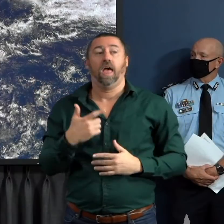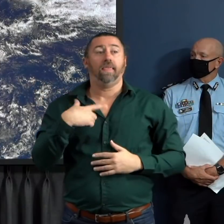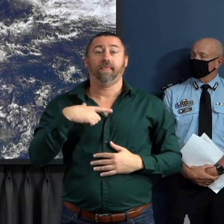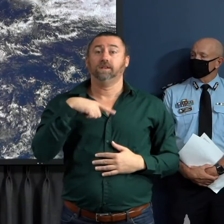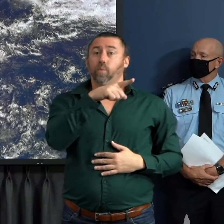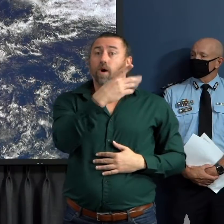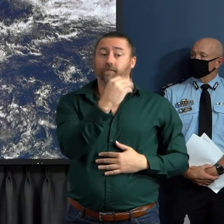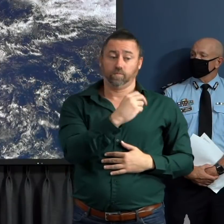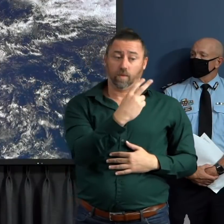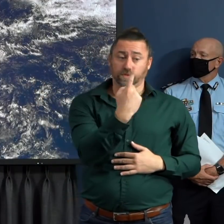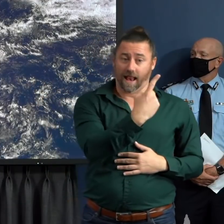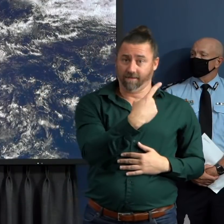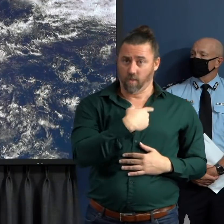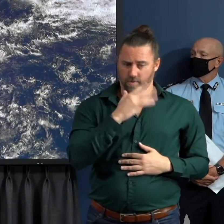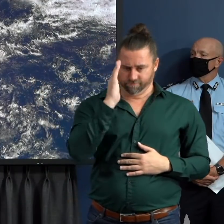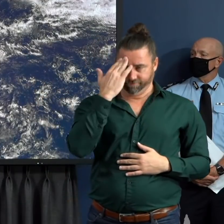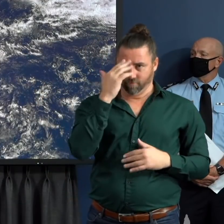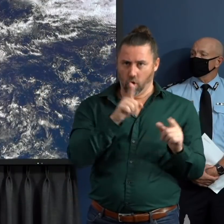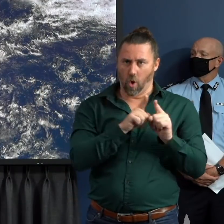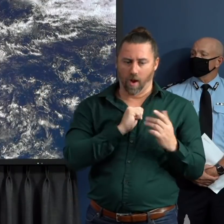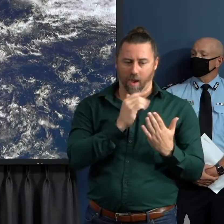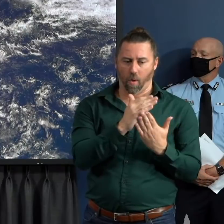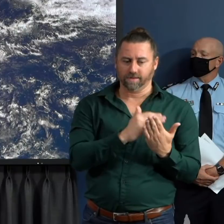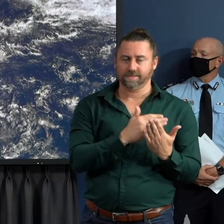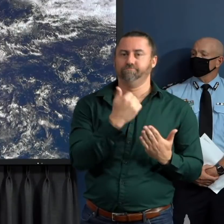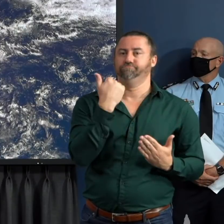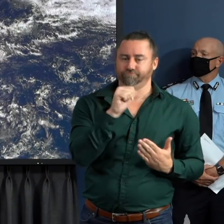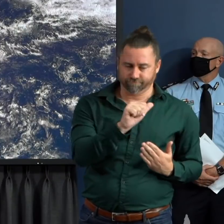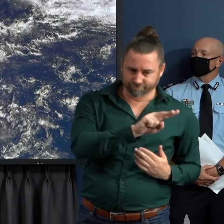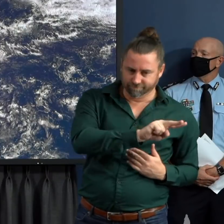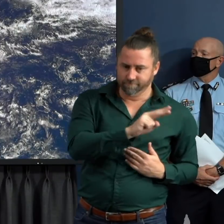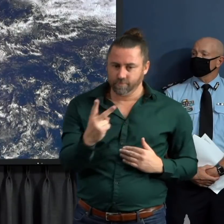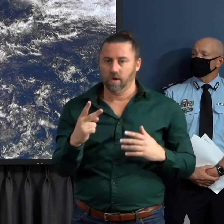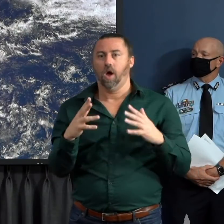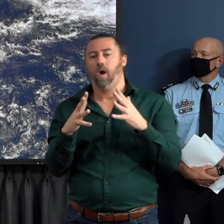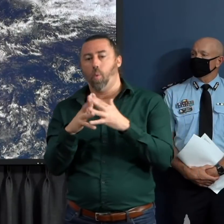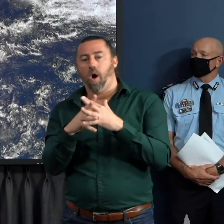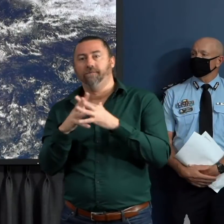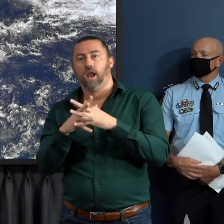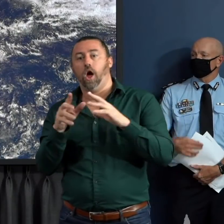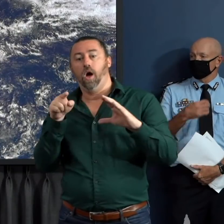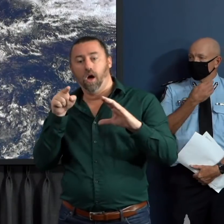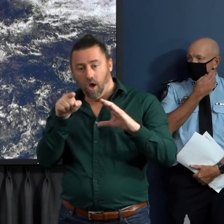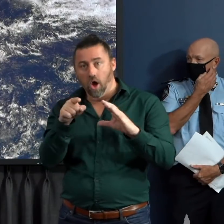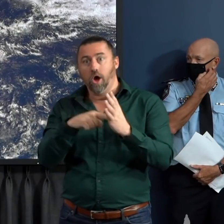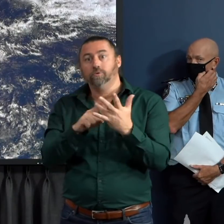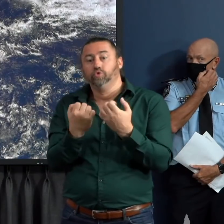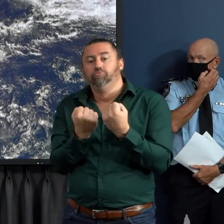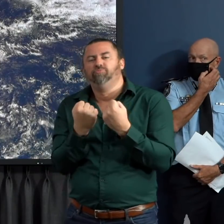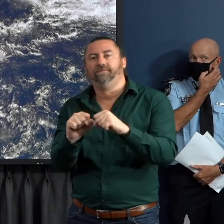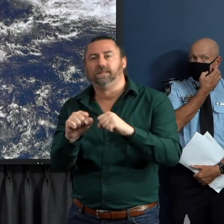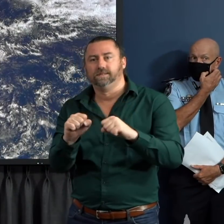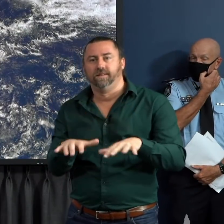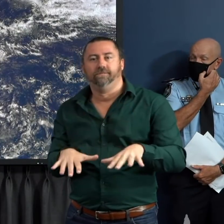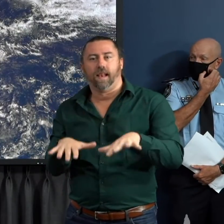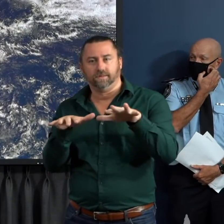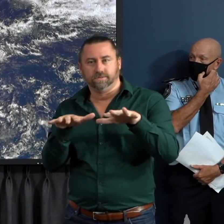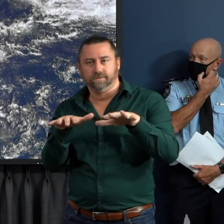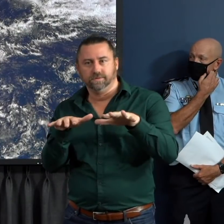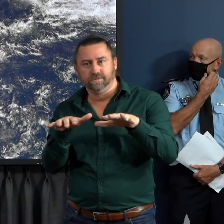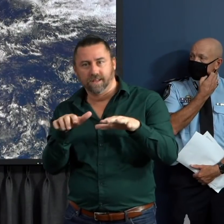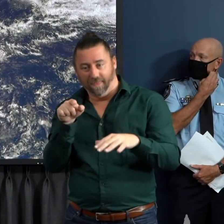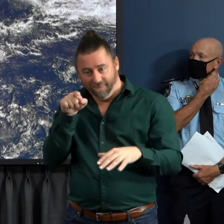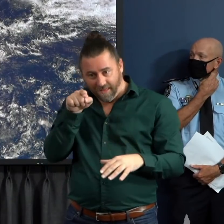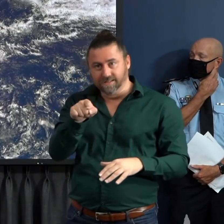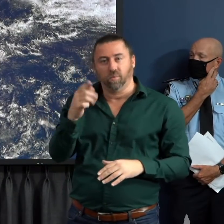since 2011, is Wivenhoe's status as a flood mitigation dam. And so for the